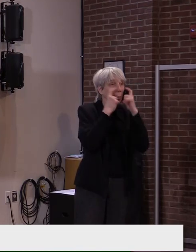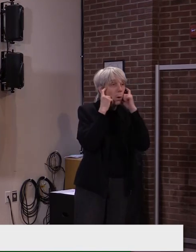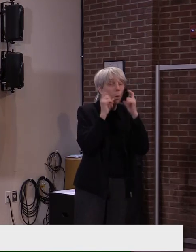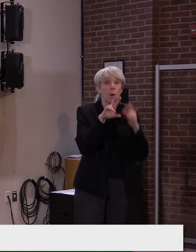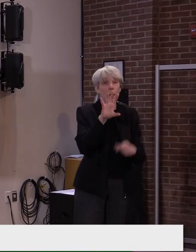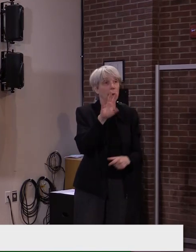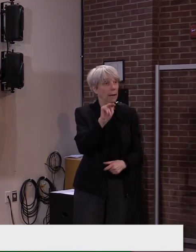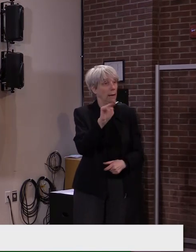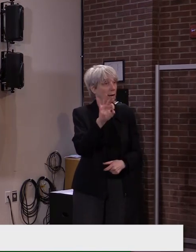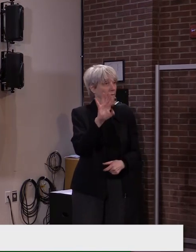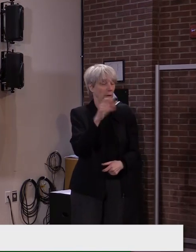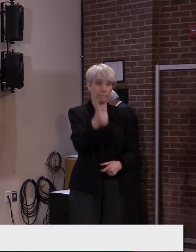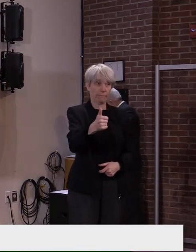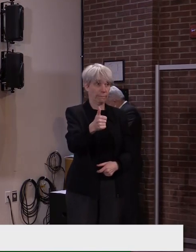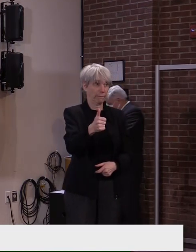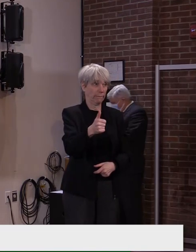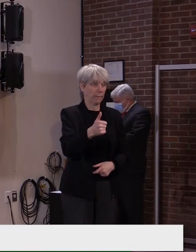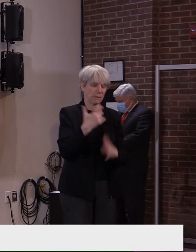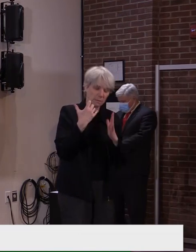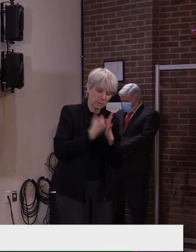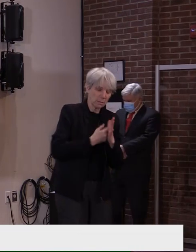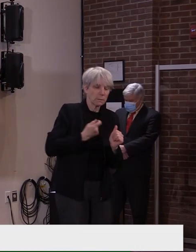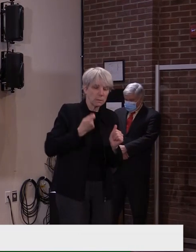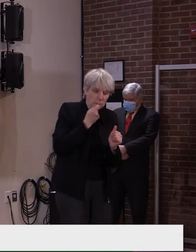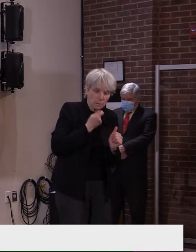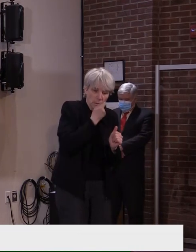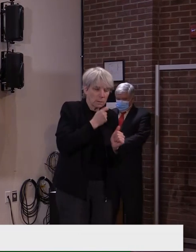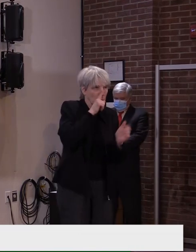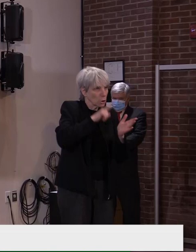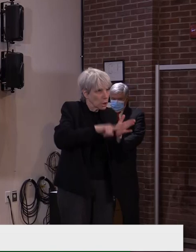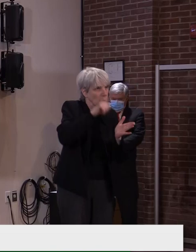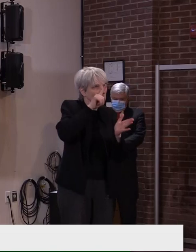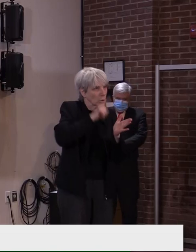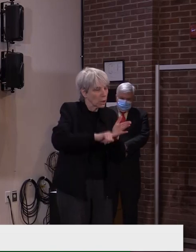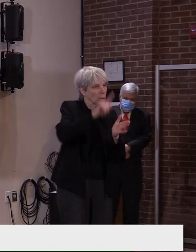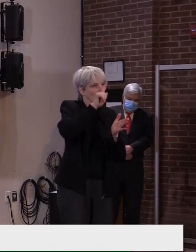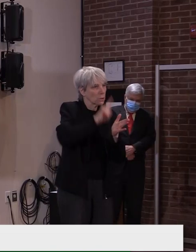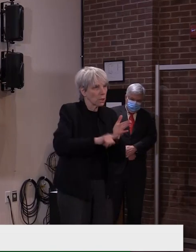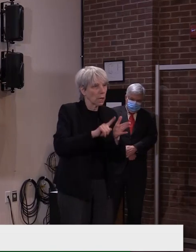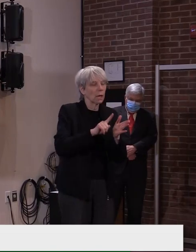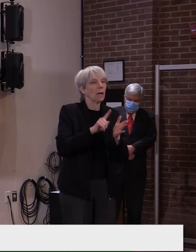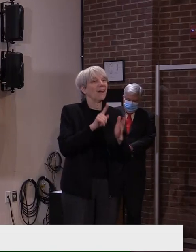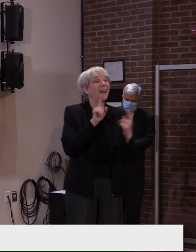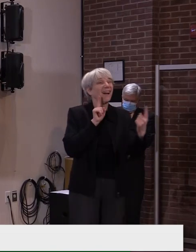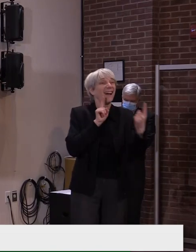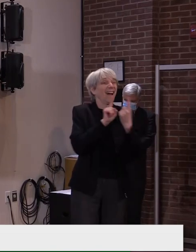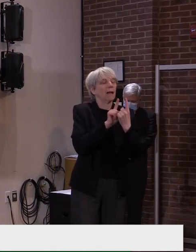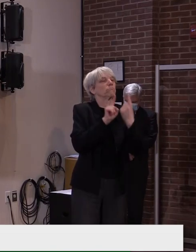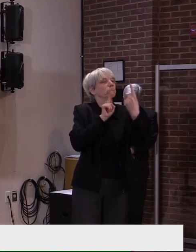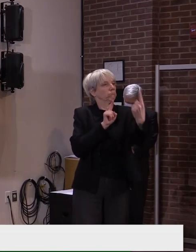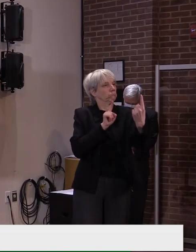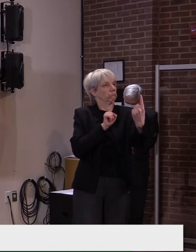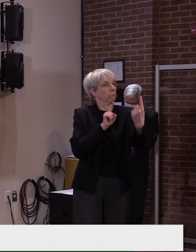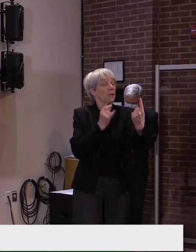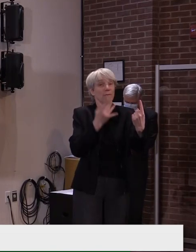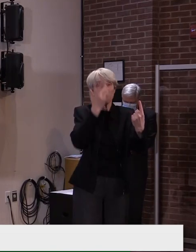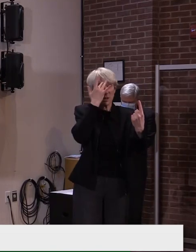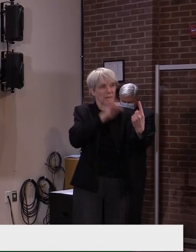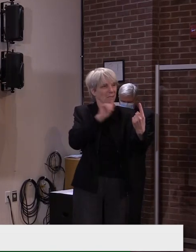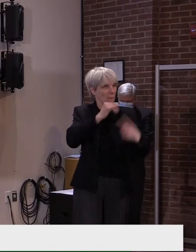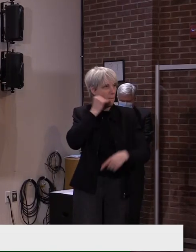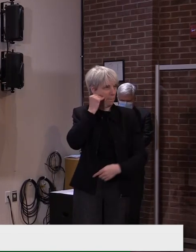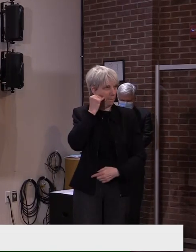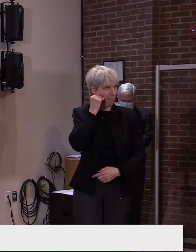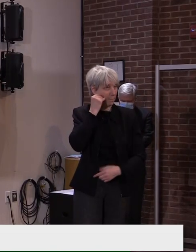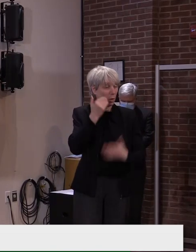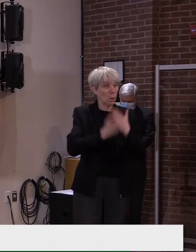Test regularly, maintain distance, stay home if sick. And use the same rules for New Year's